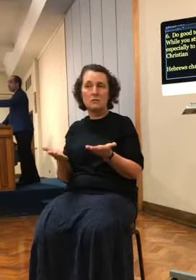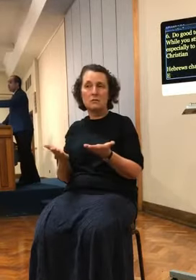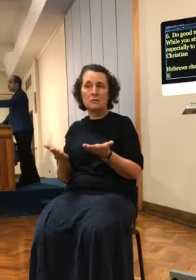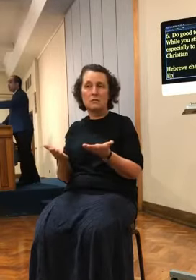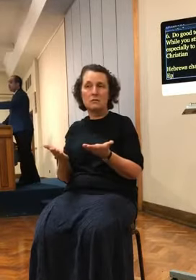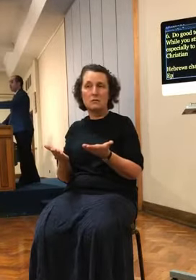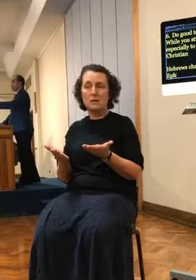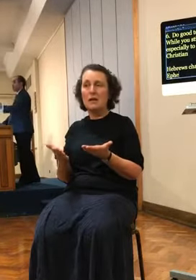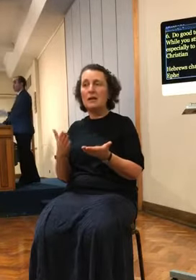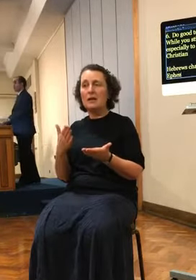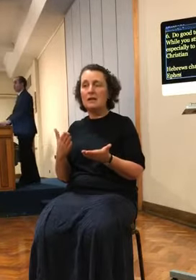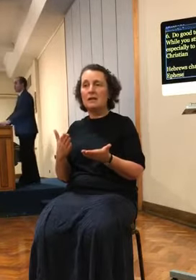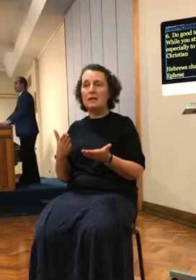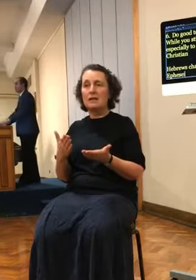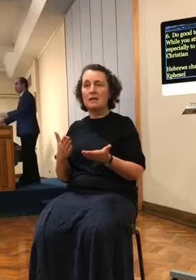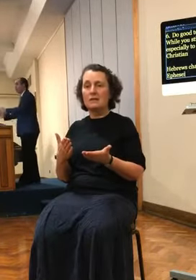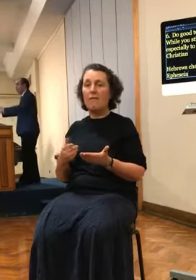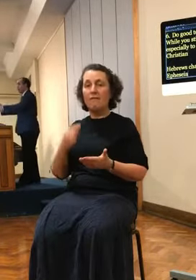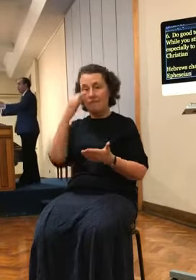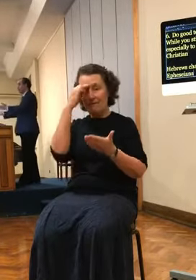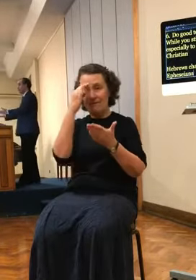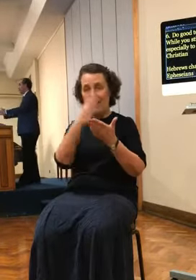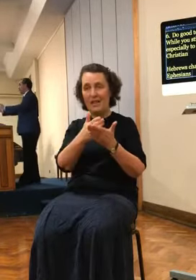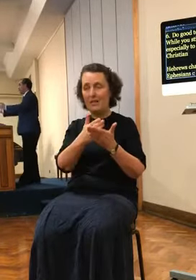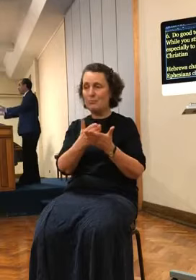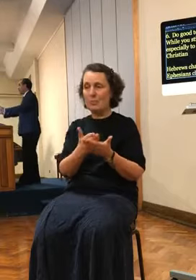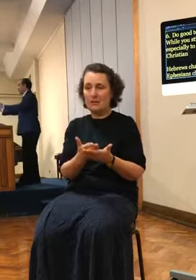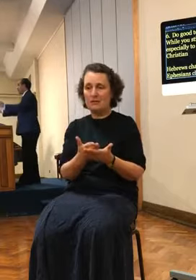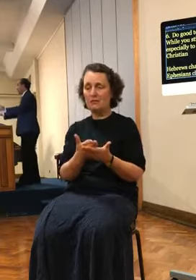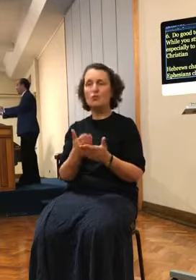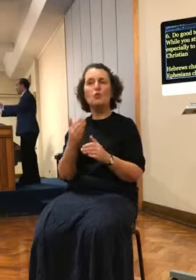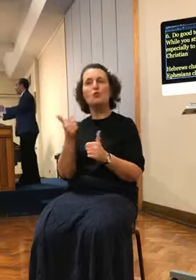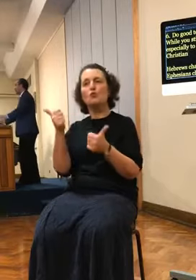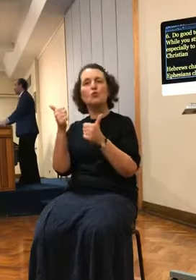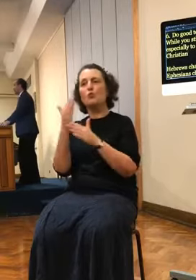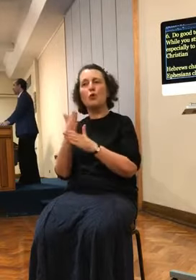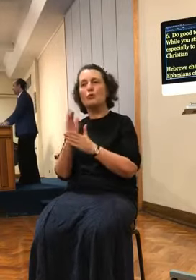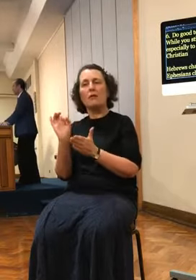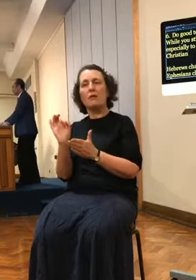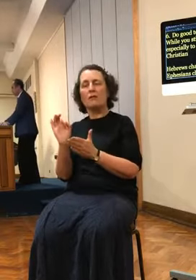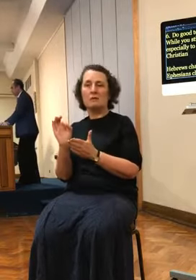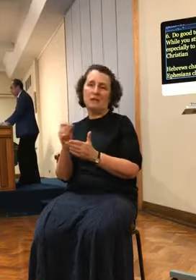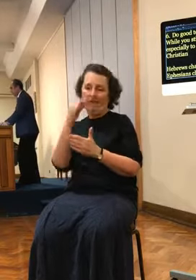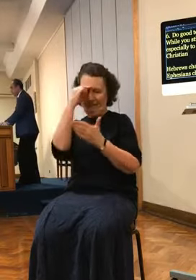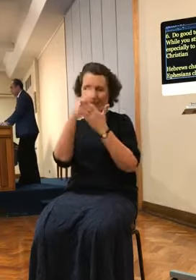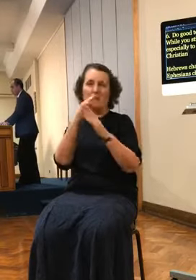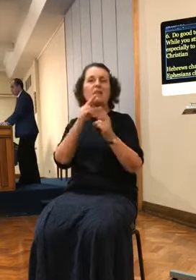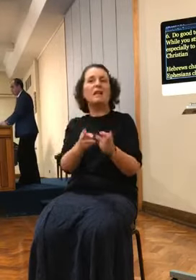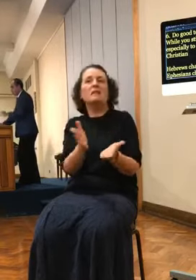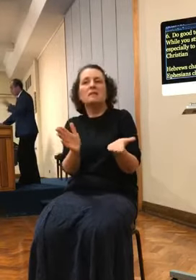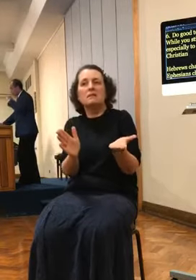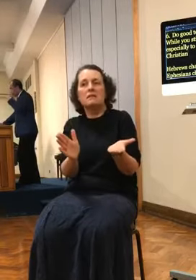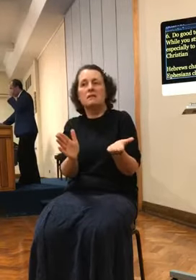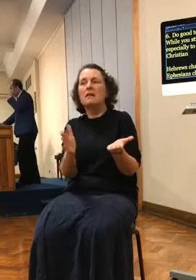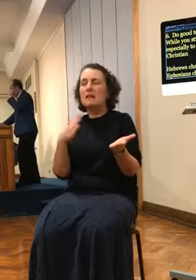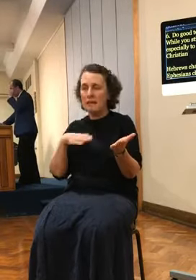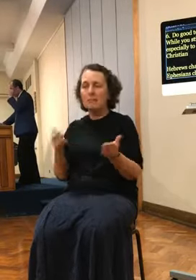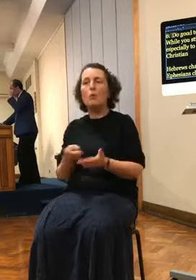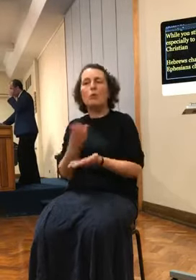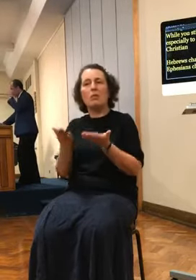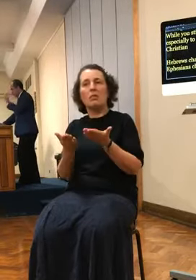faith without work is also dead. So we have all the teaching, the instruction in the Word of God about